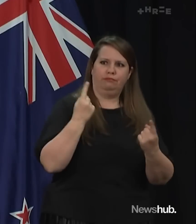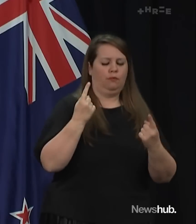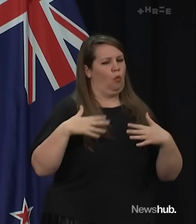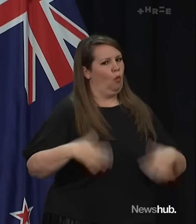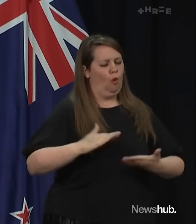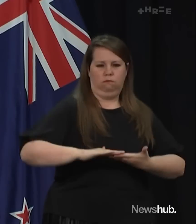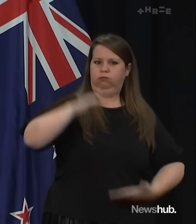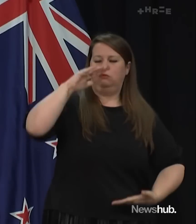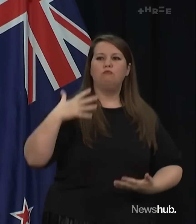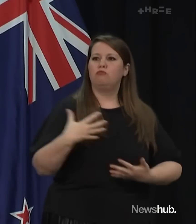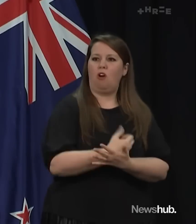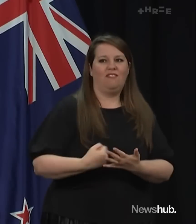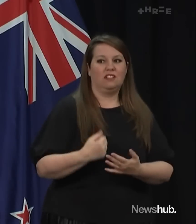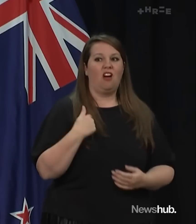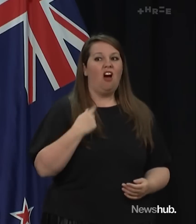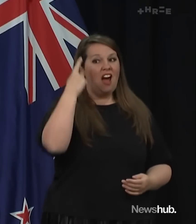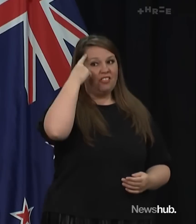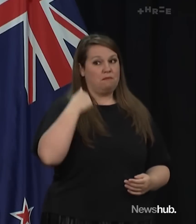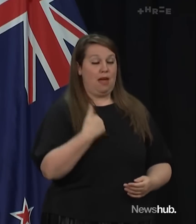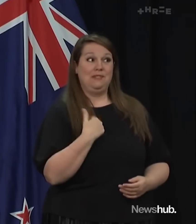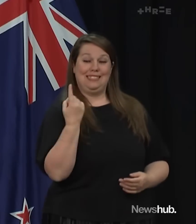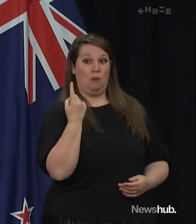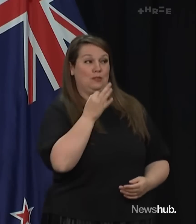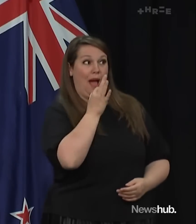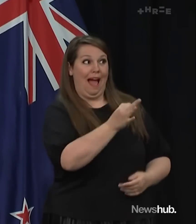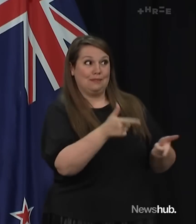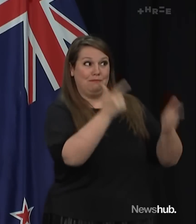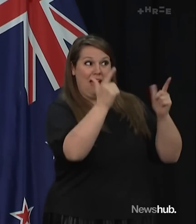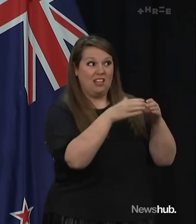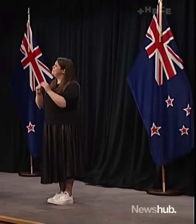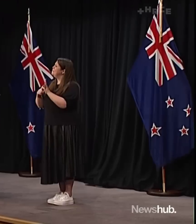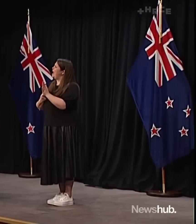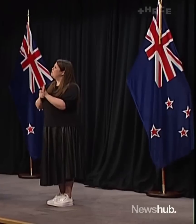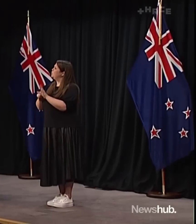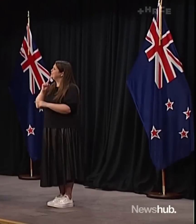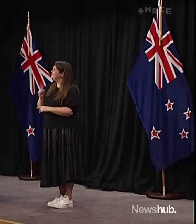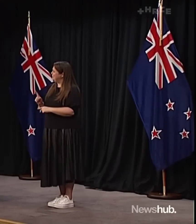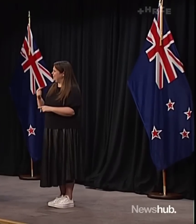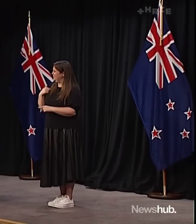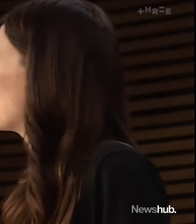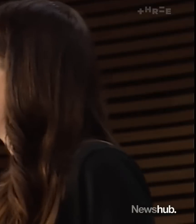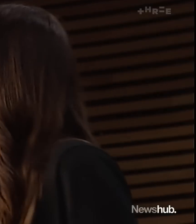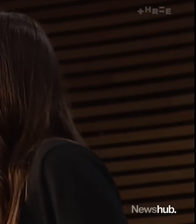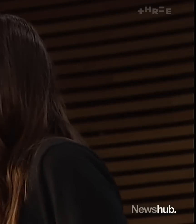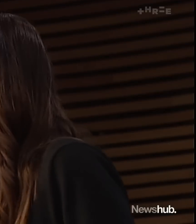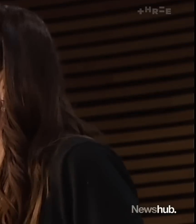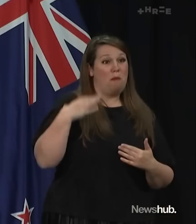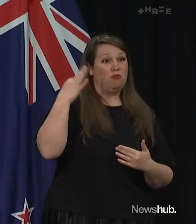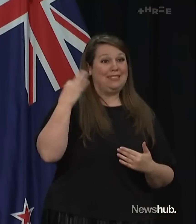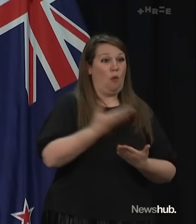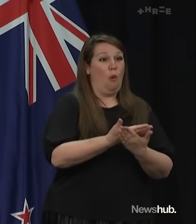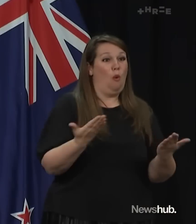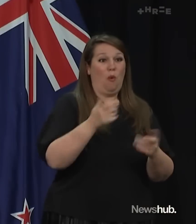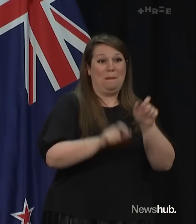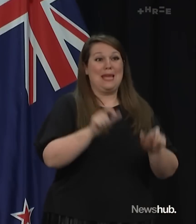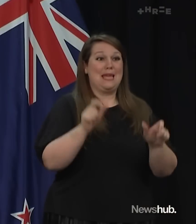questions need to be asked through management of these banks as to whether or not they are serving their communities well. Jacinda Ardern peeved with their profiteering. What we're